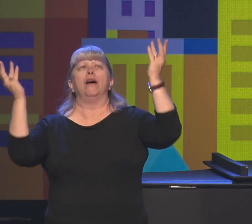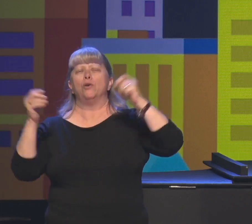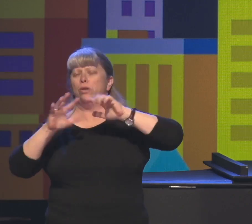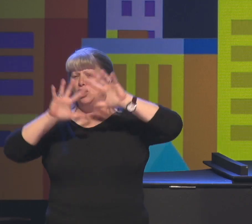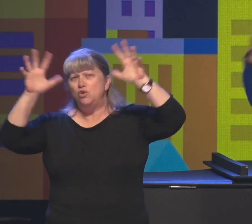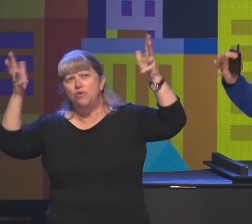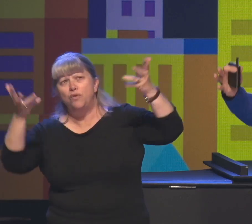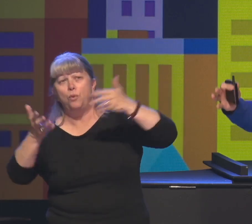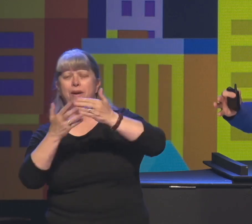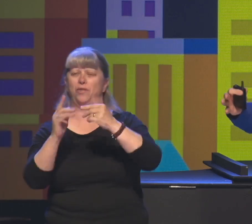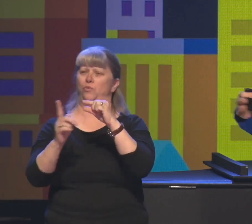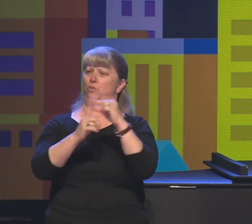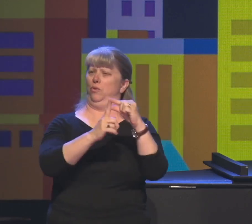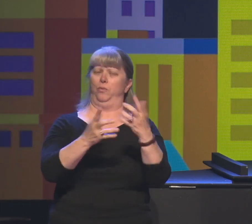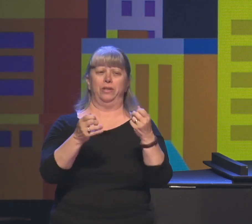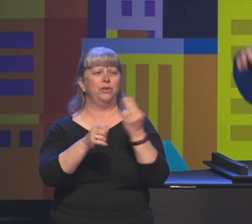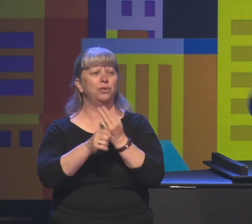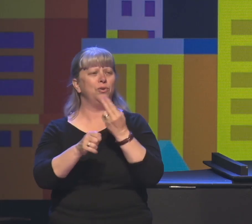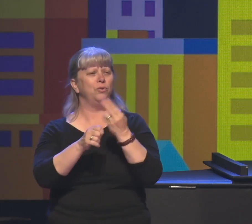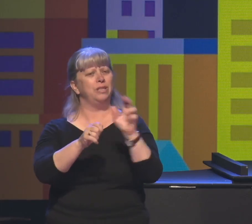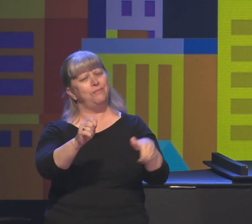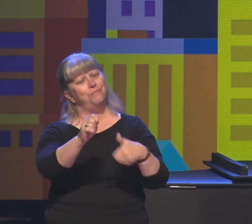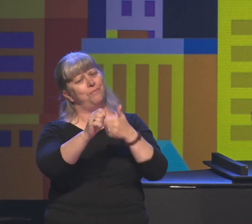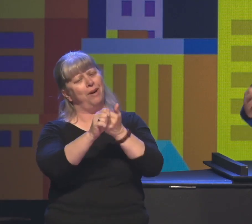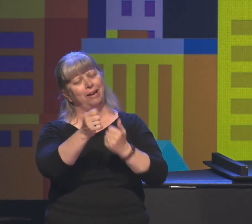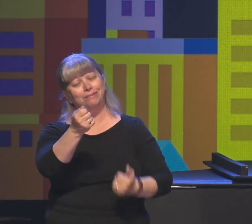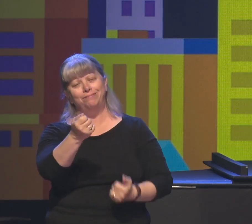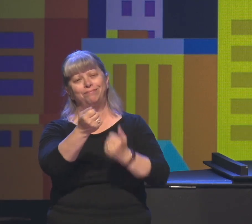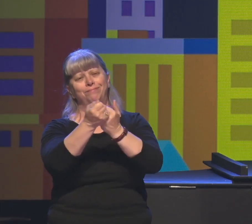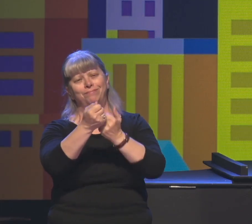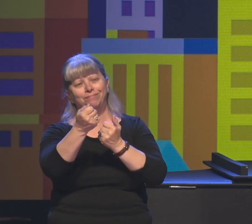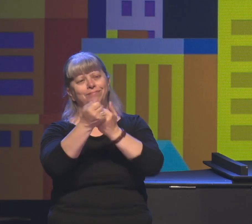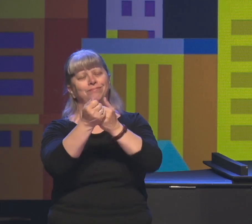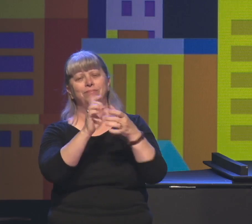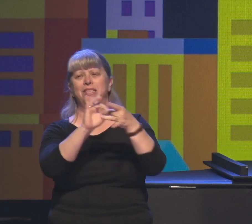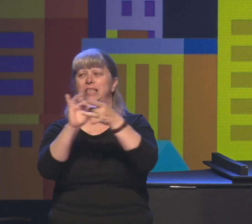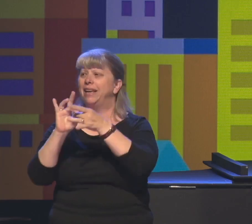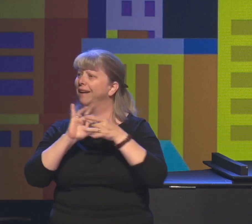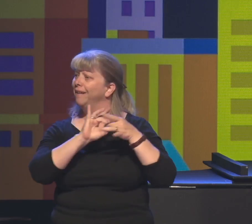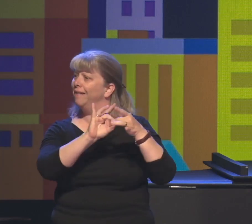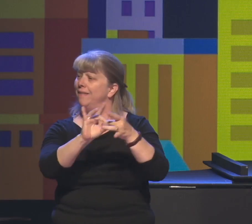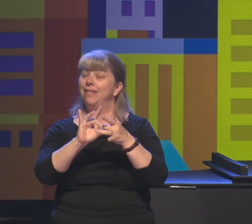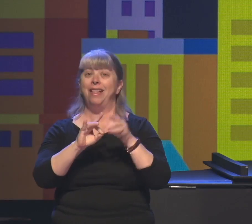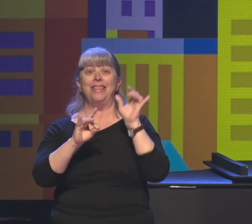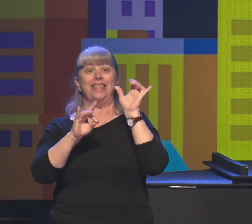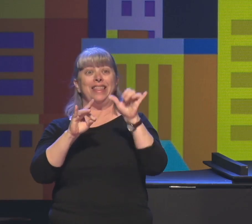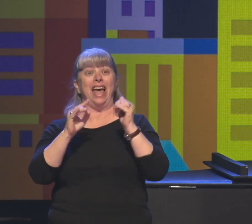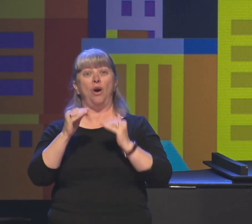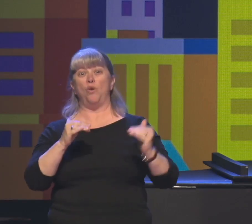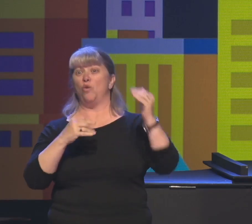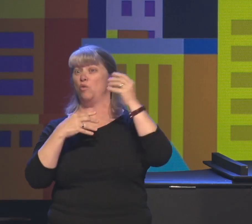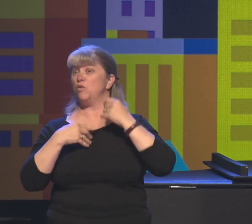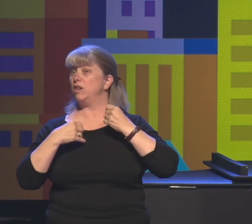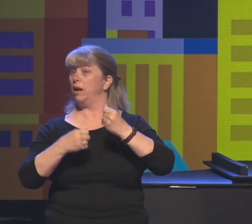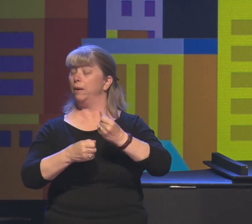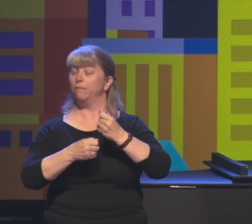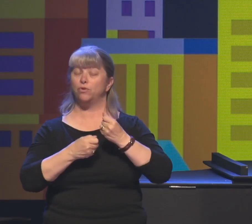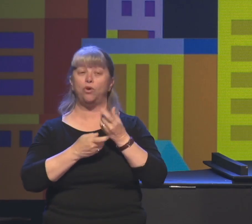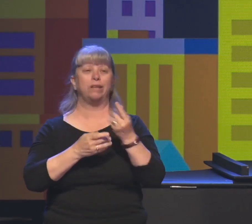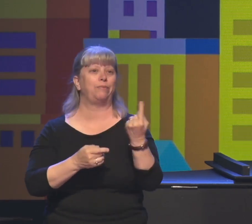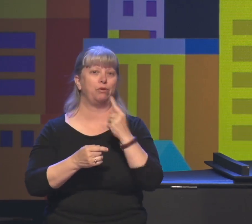universe, whatever word you choose to use that's behind it all, that's holding everything together, right? That overconfidence gives birth to something